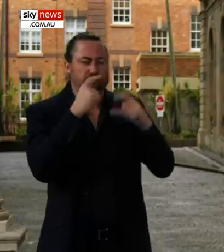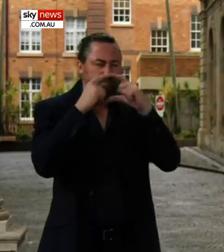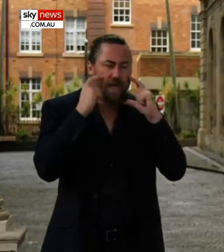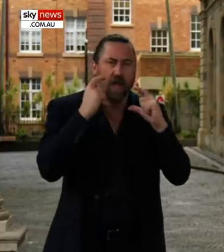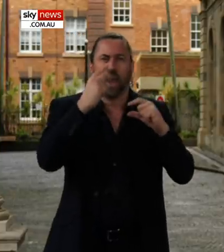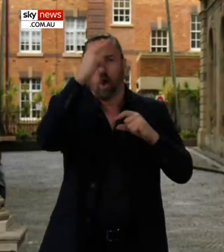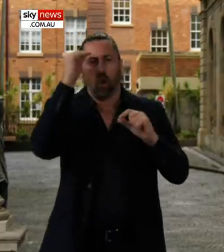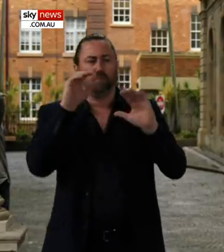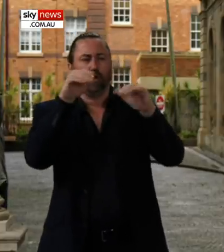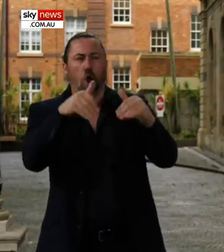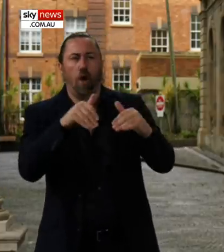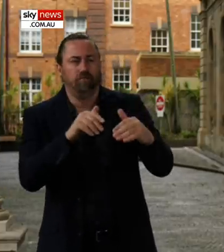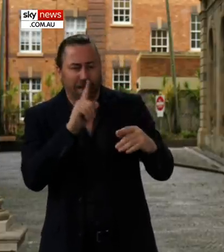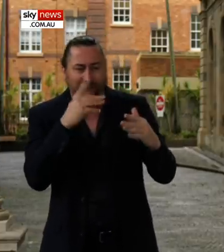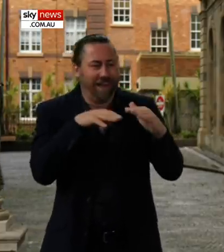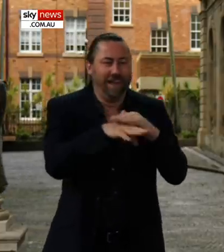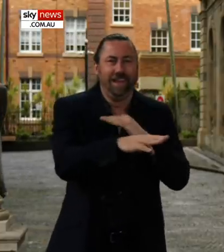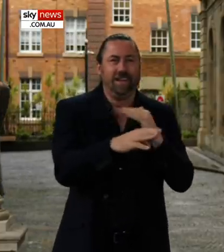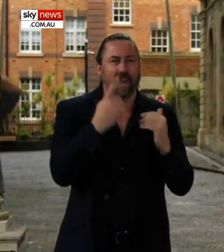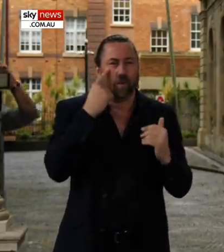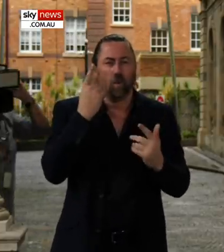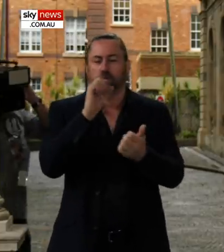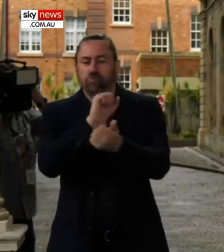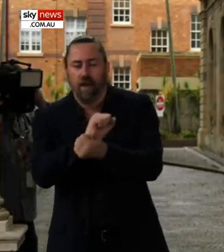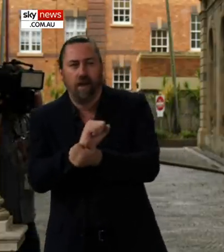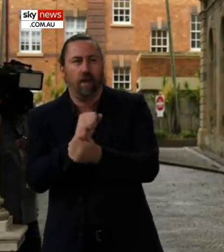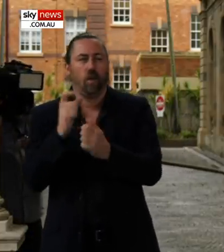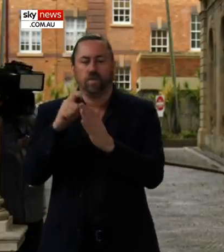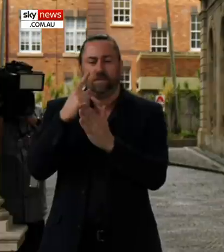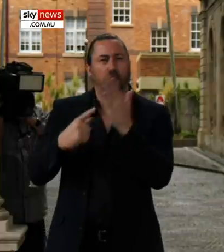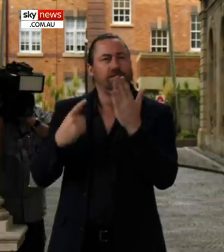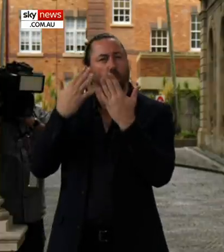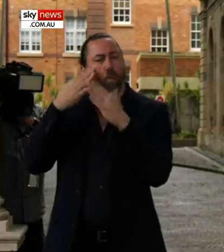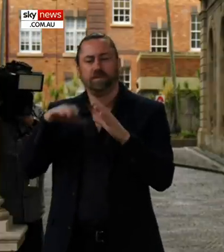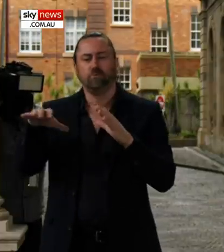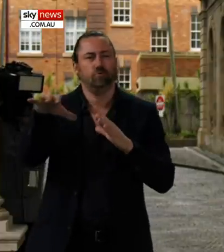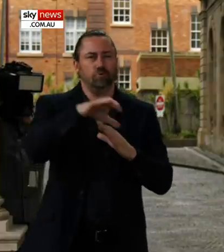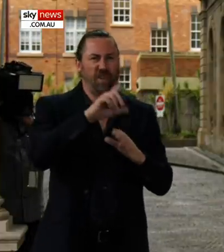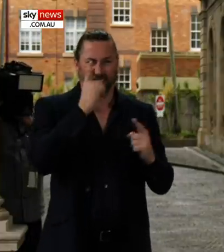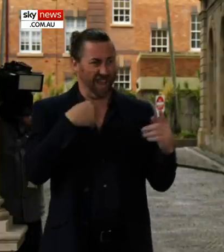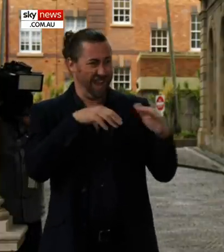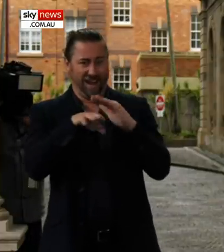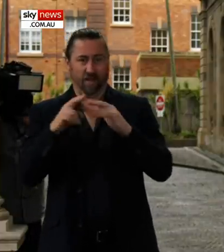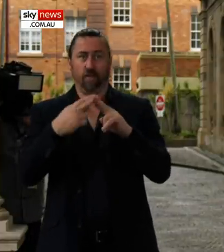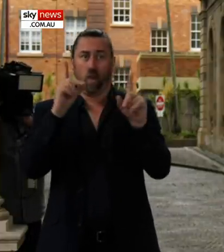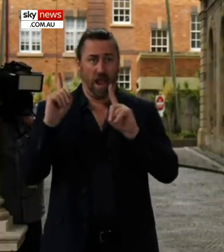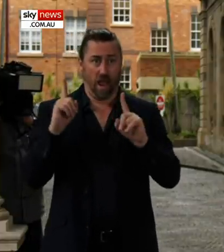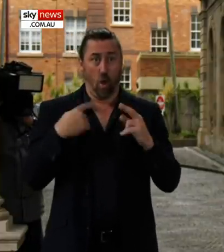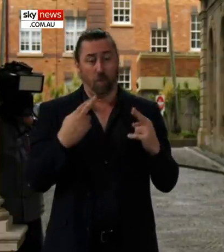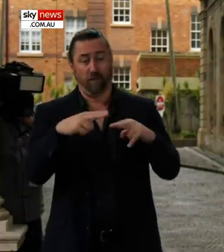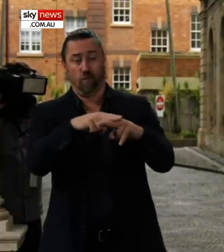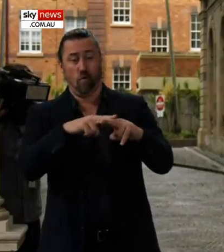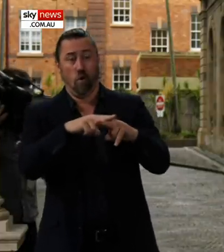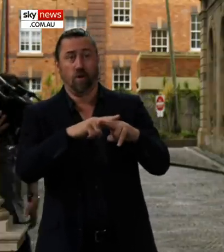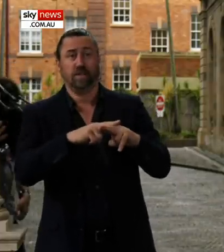care and disability centres, and also youth detention centres and correctional facilities be able to be lifted on